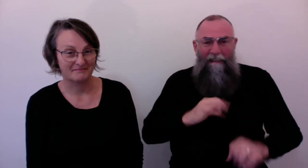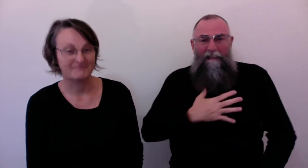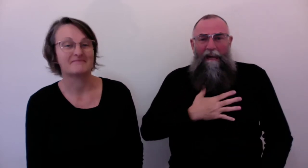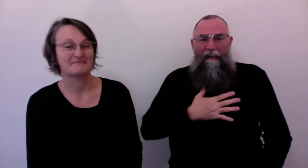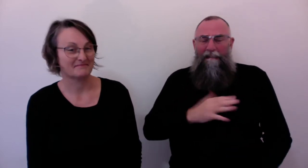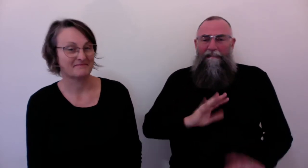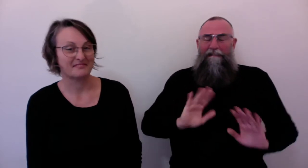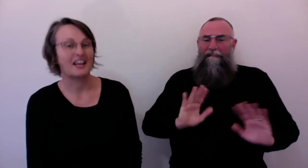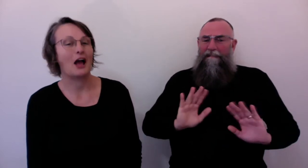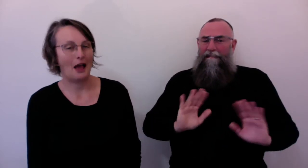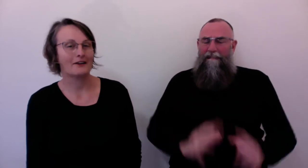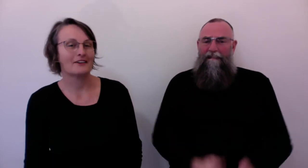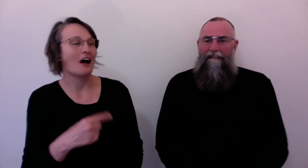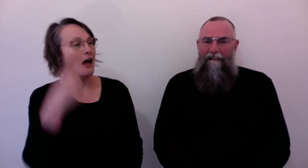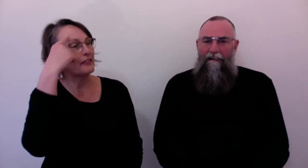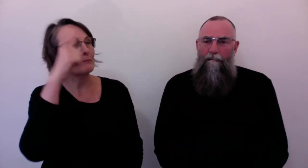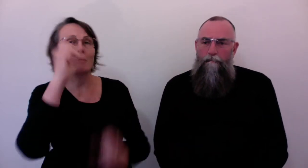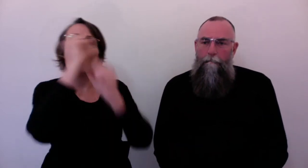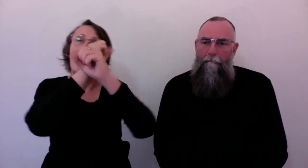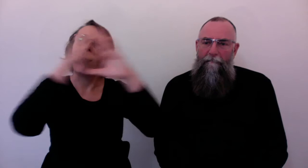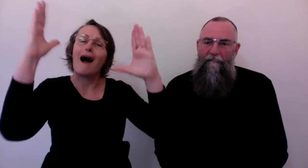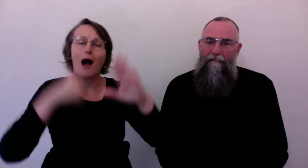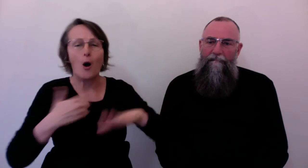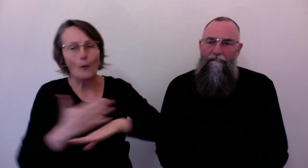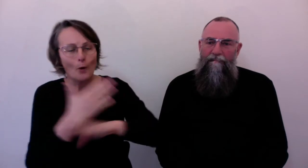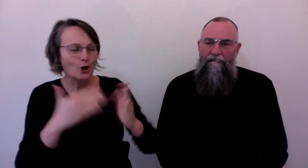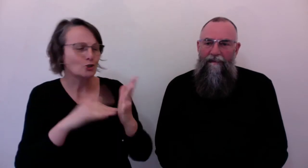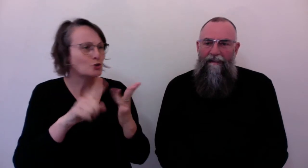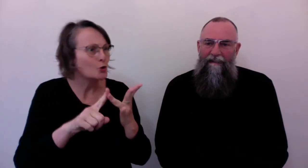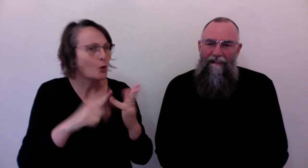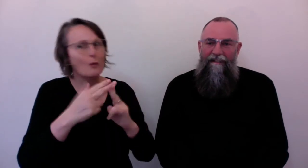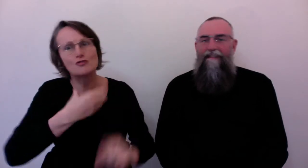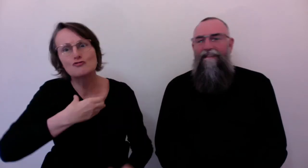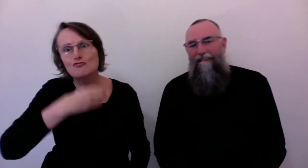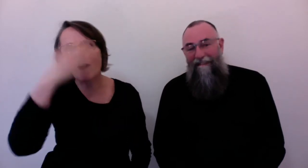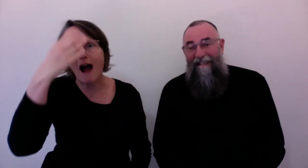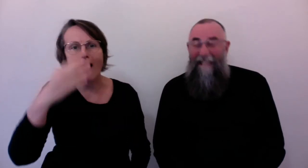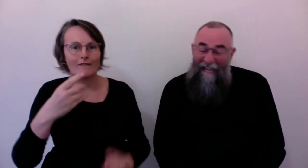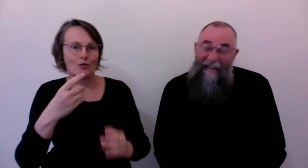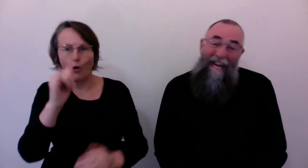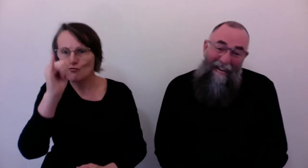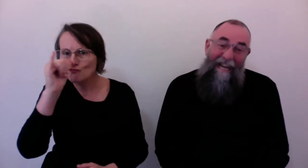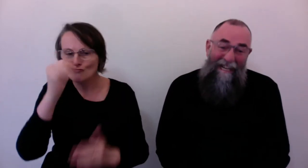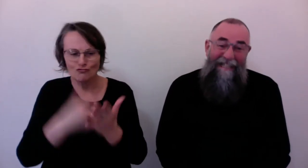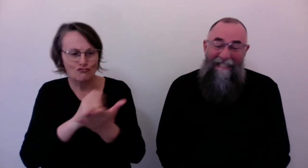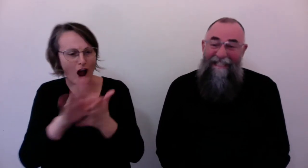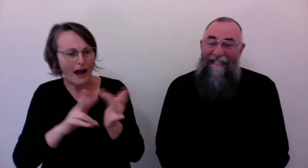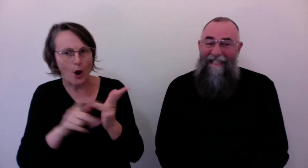of what a zookeeper is. You Yes. know, playing with the rhinos. You know, Yeah. with the giraffes, feeding them the carrots. Yes. And all of a I sudden, know. it's like, clean up what made